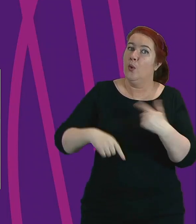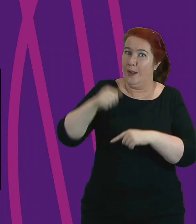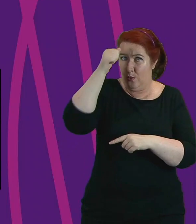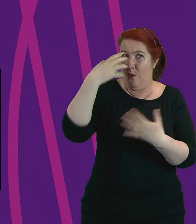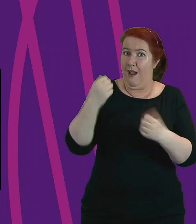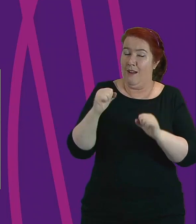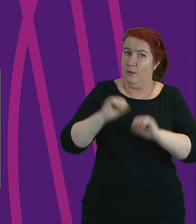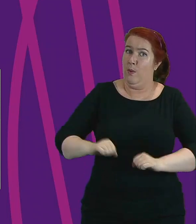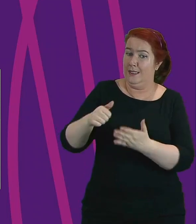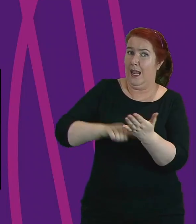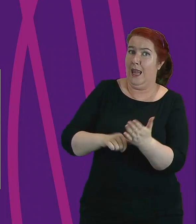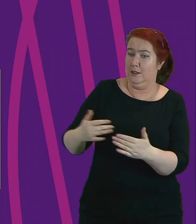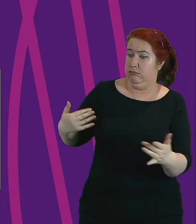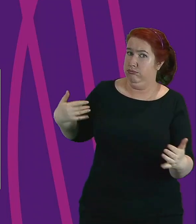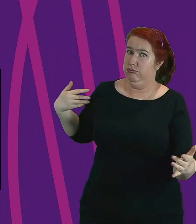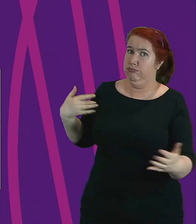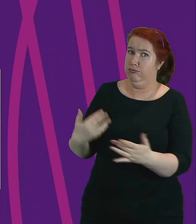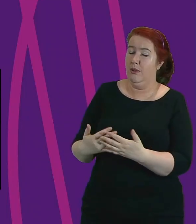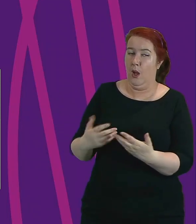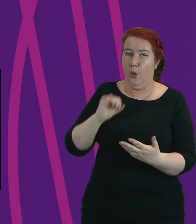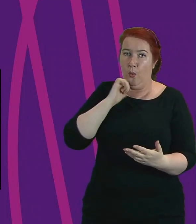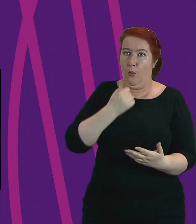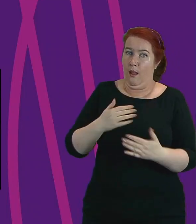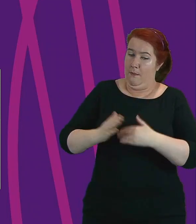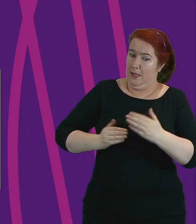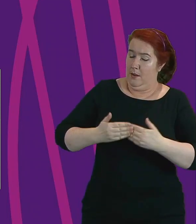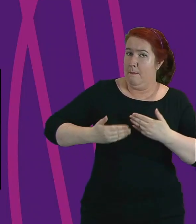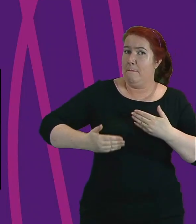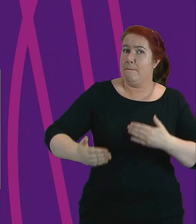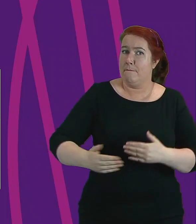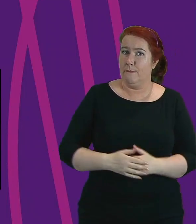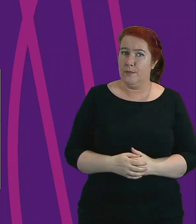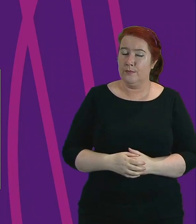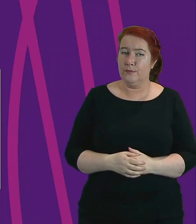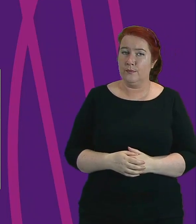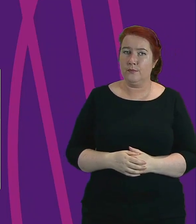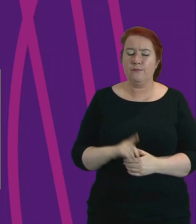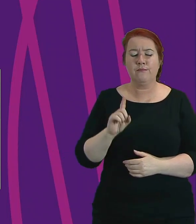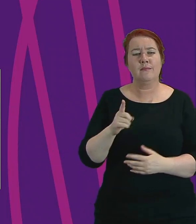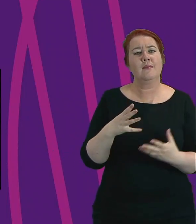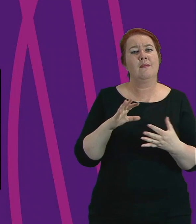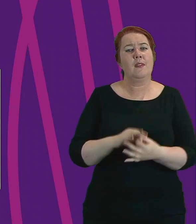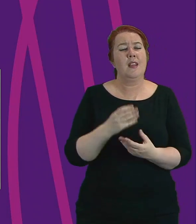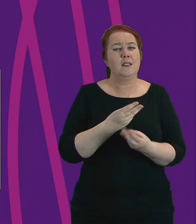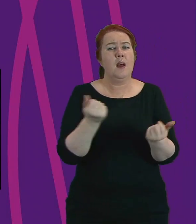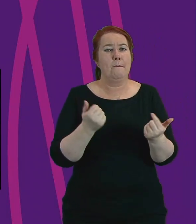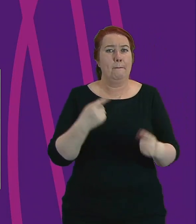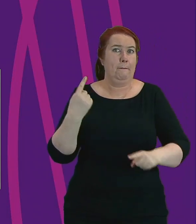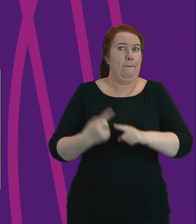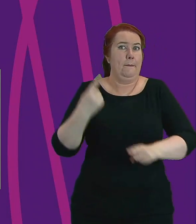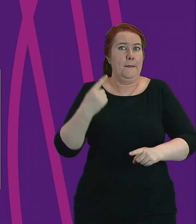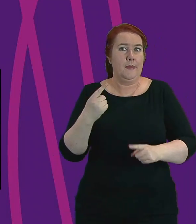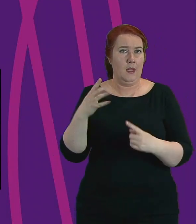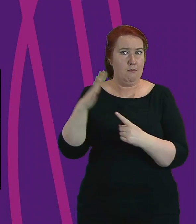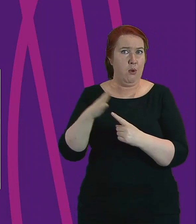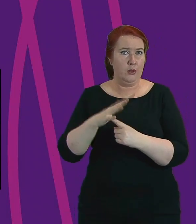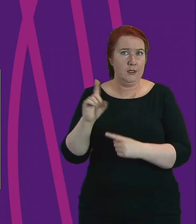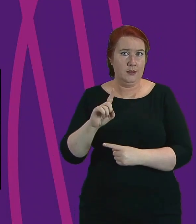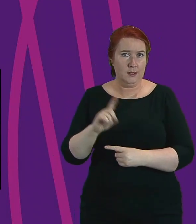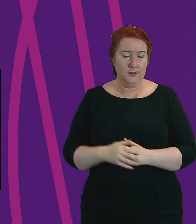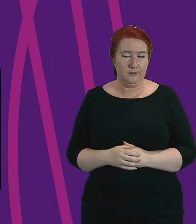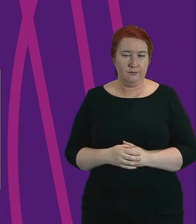backlog of health problems. But in terms of some of the immediate priorities, Miles Briggs